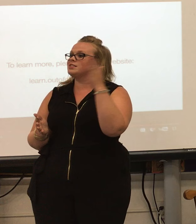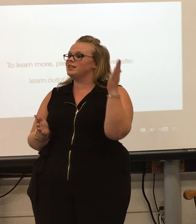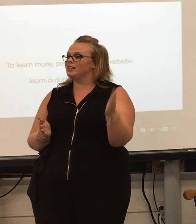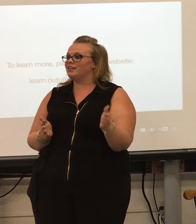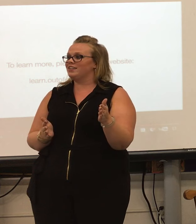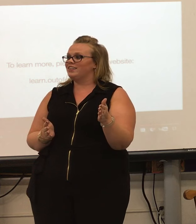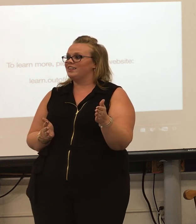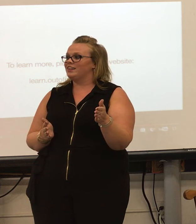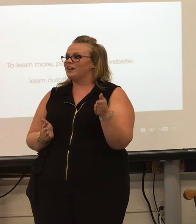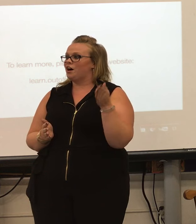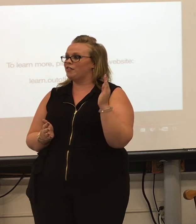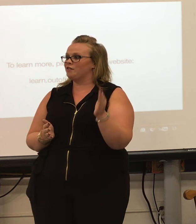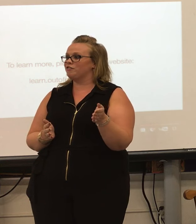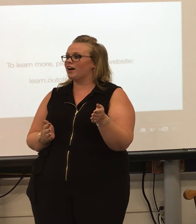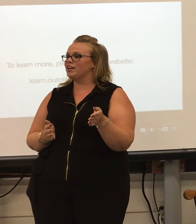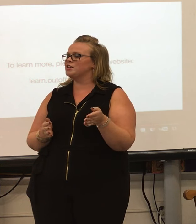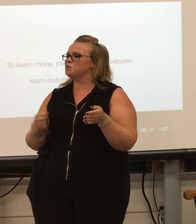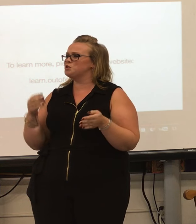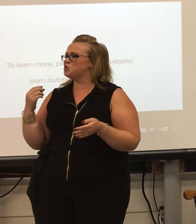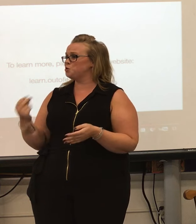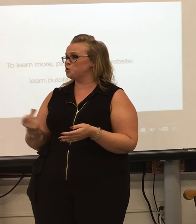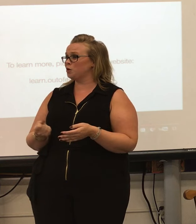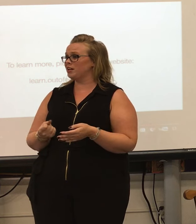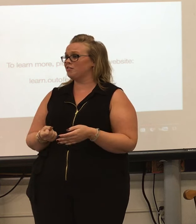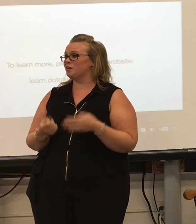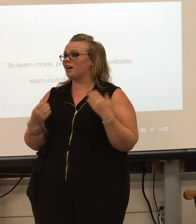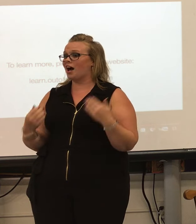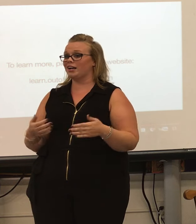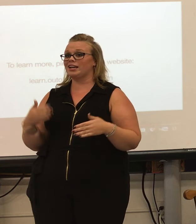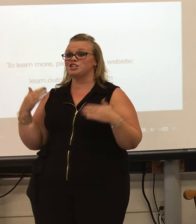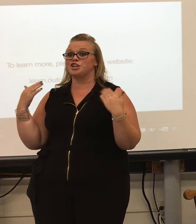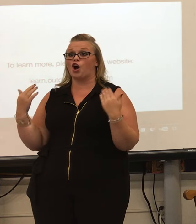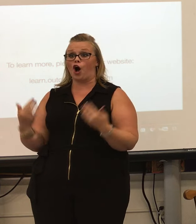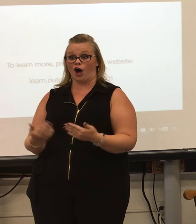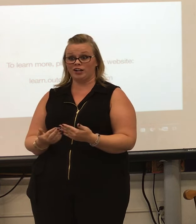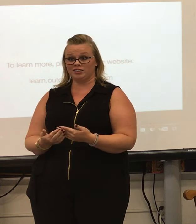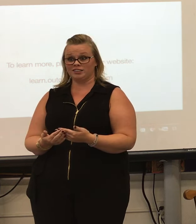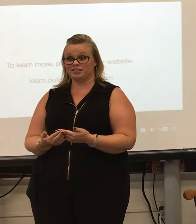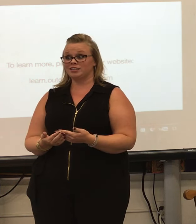and then testing it on that Friday is almost too short and they're not